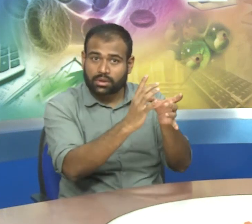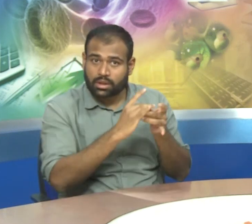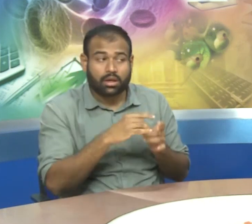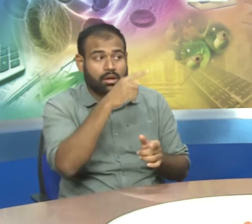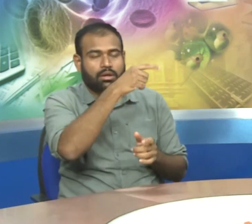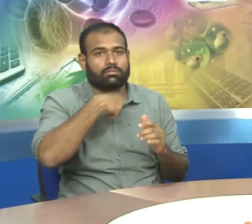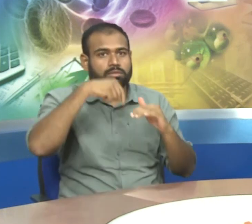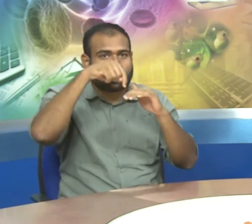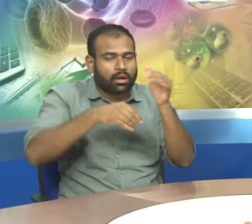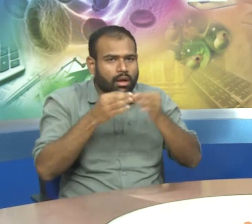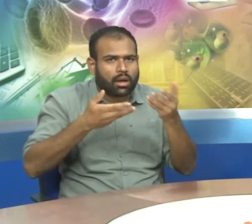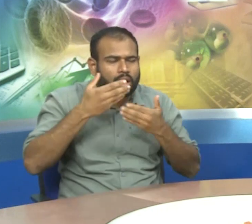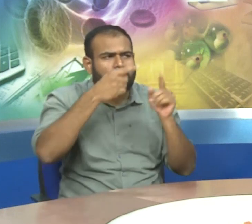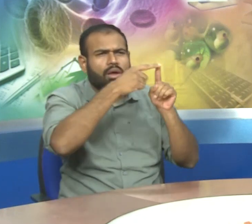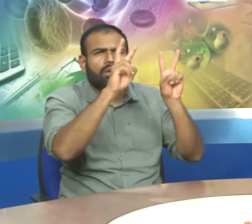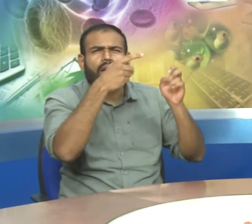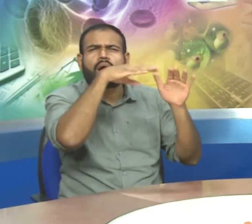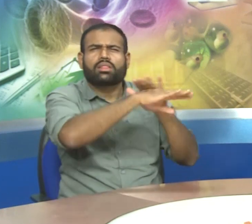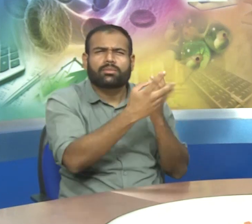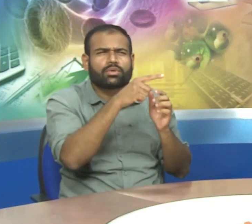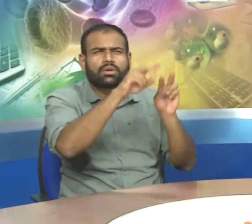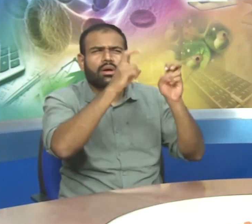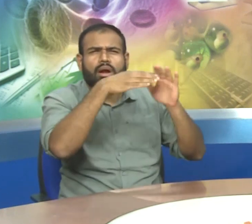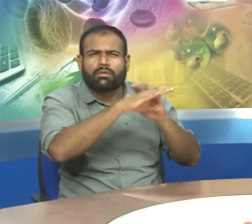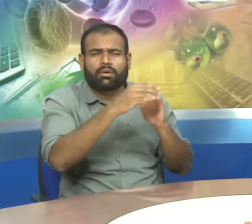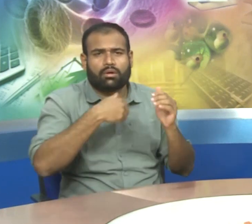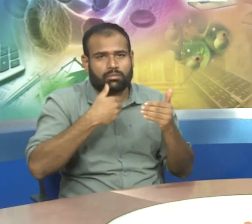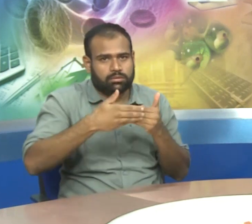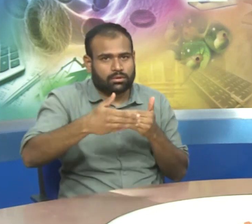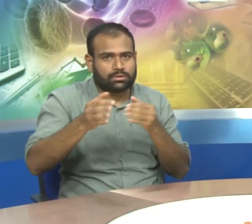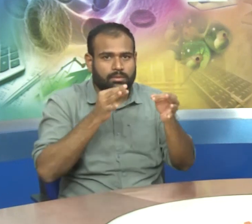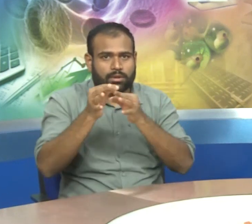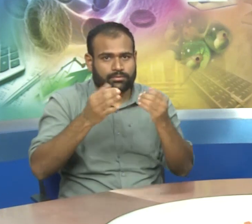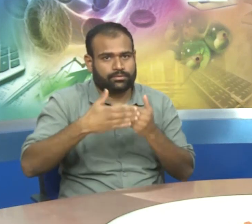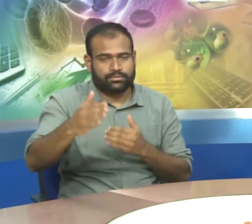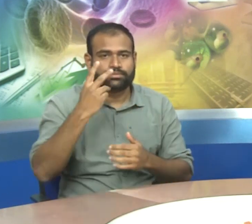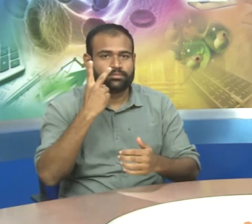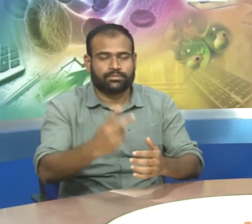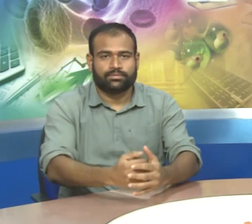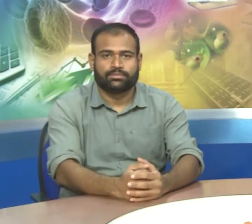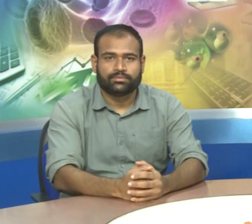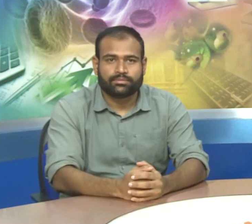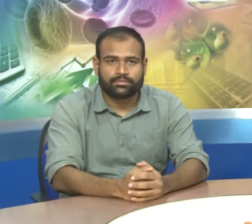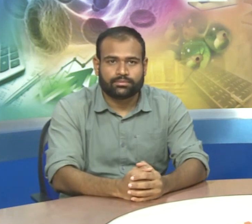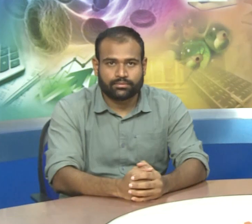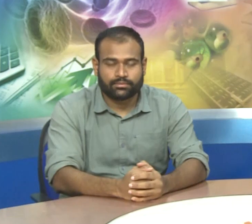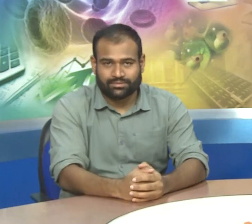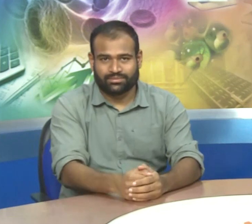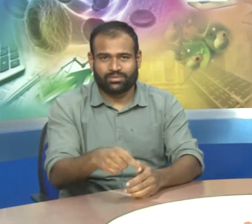You can see the arrow and accordingly we proceed. Let us understand this in detail.